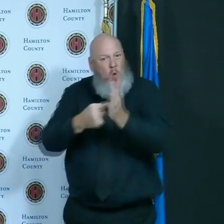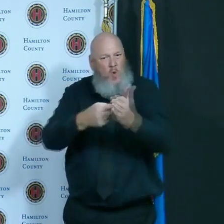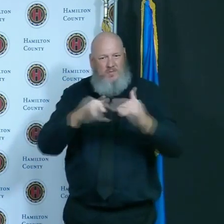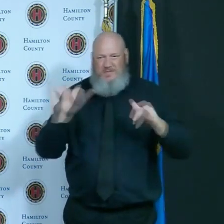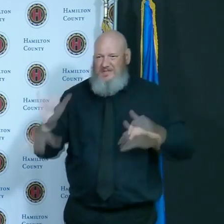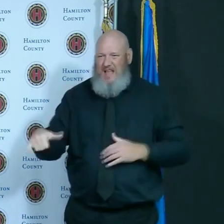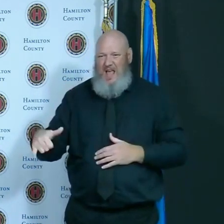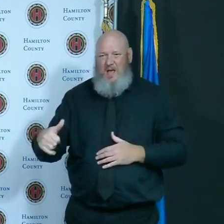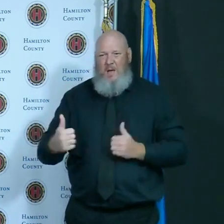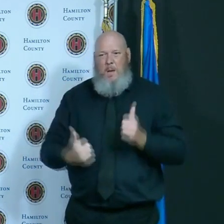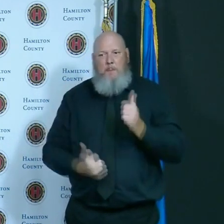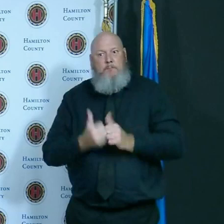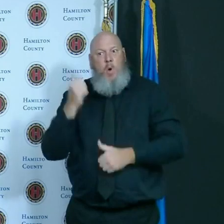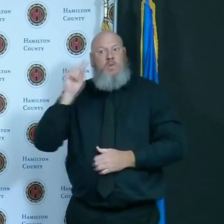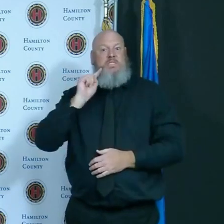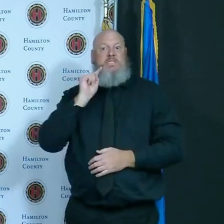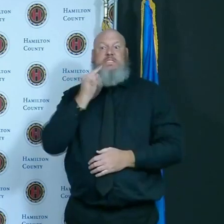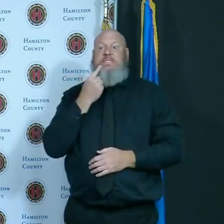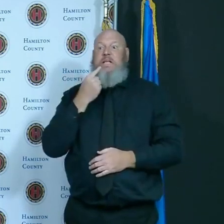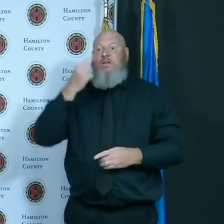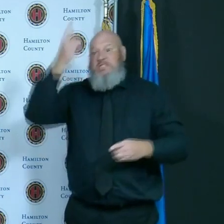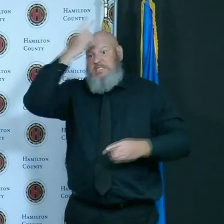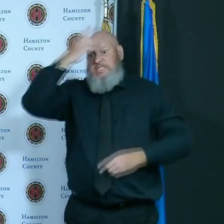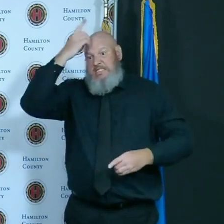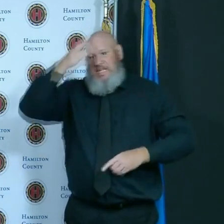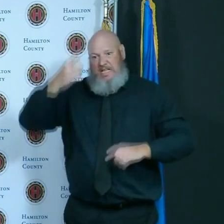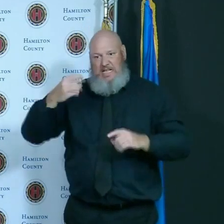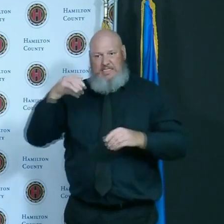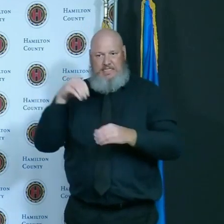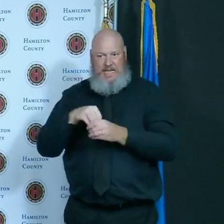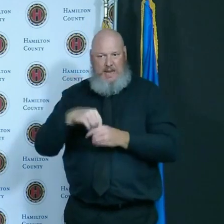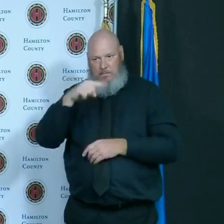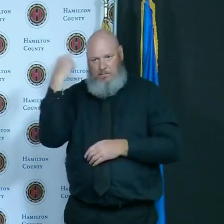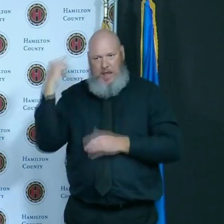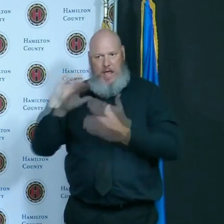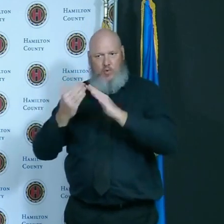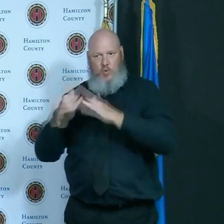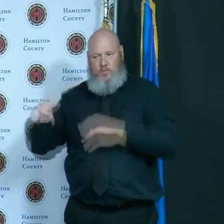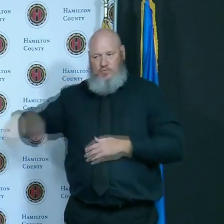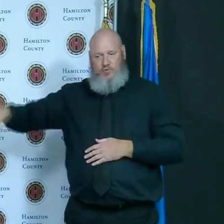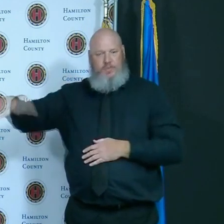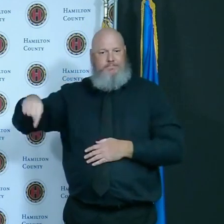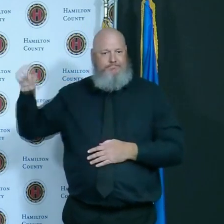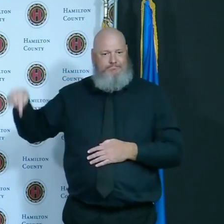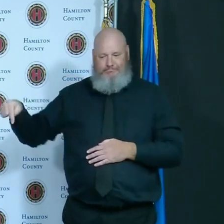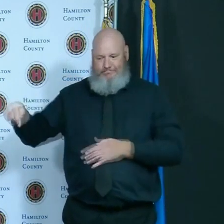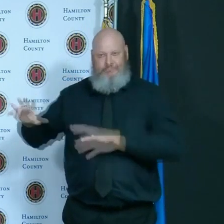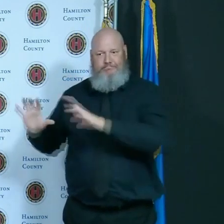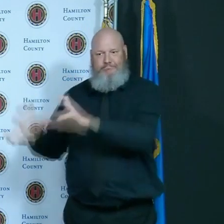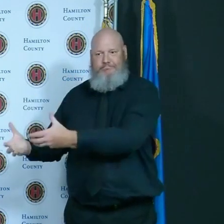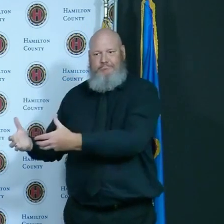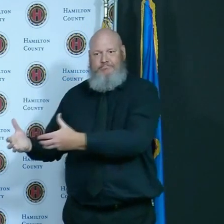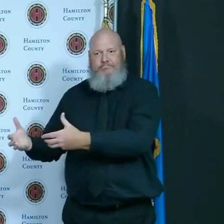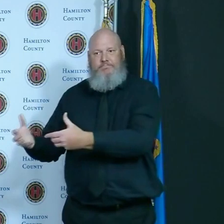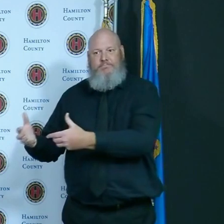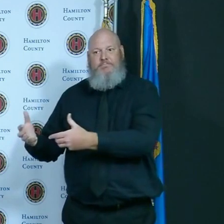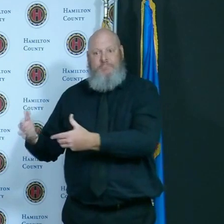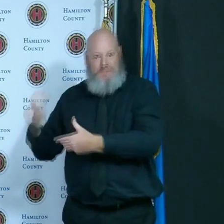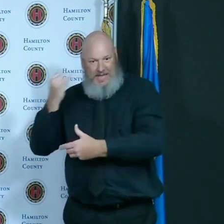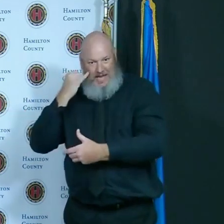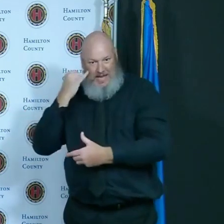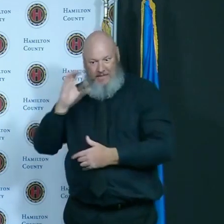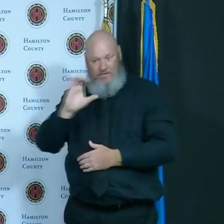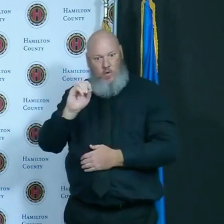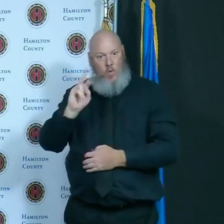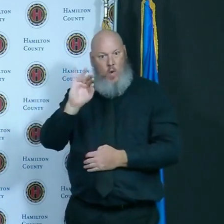diseases across the Black community in this country. So the question as to why we're seeing the same data in Hamilton County mirrors the same